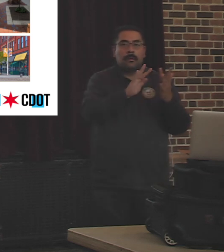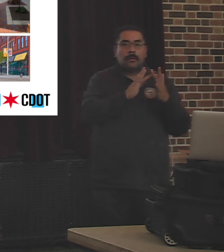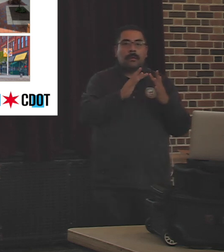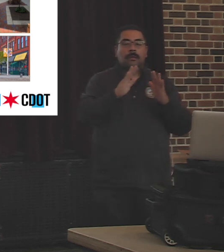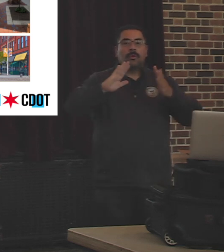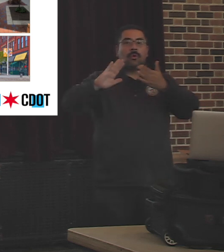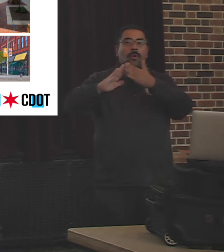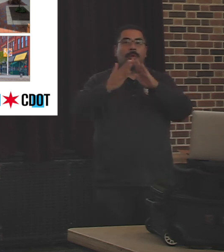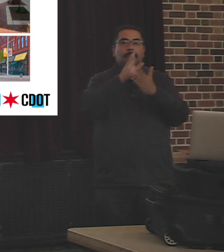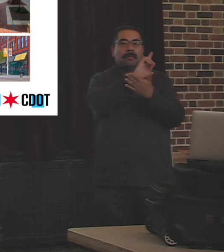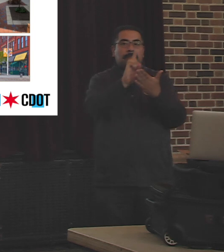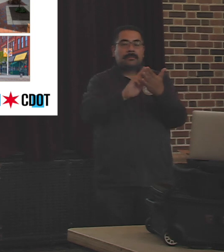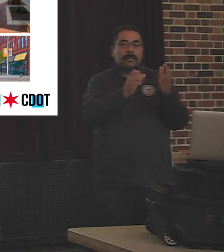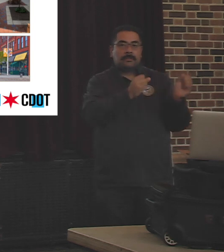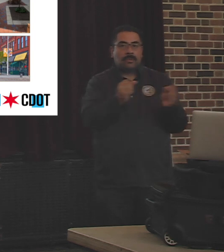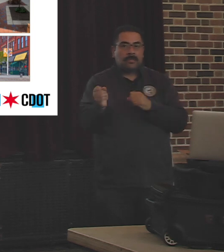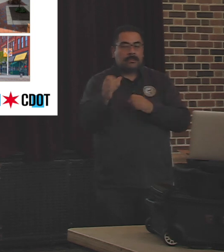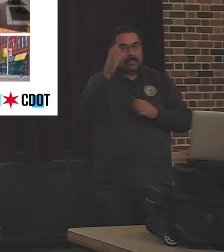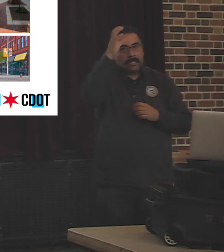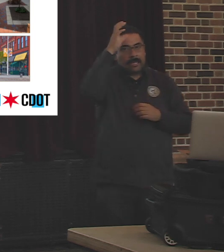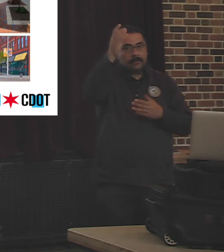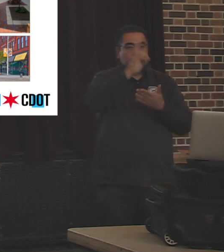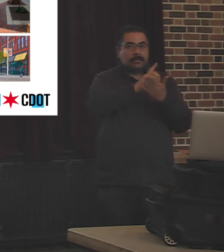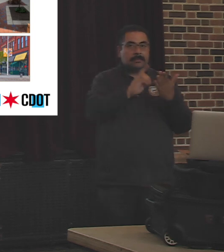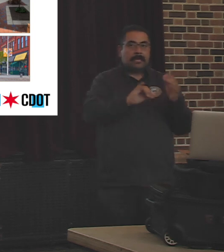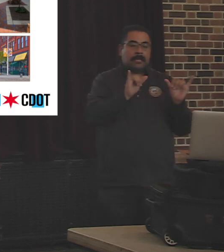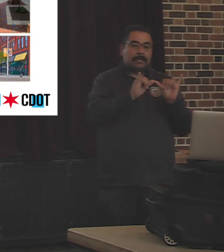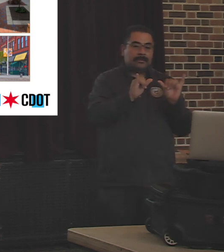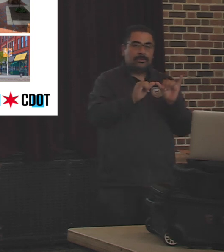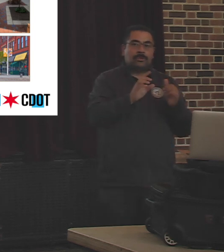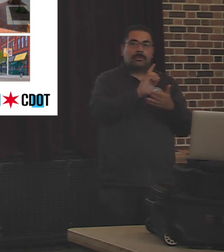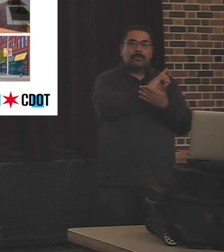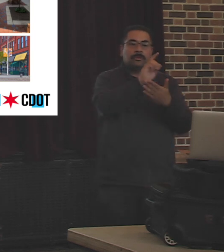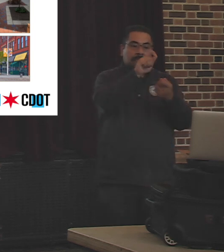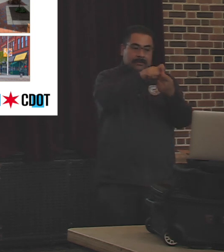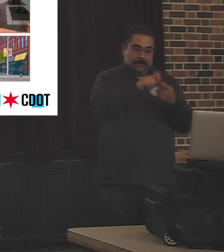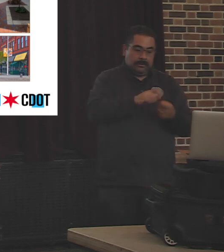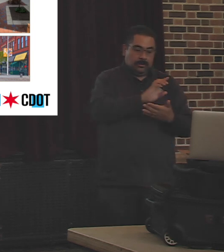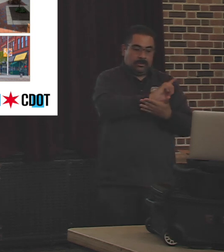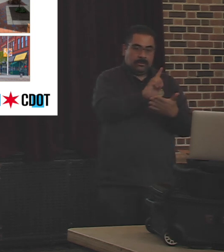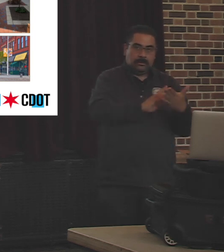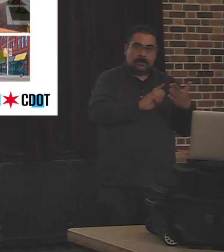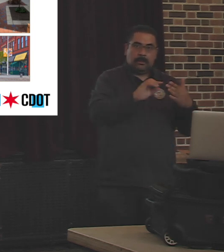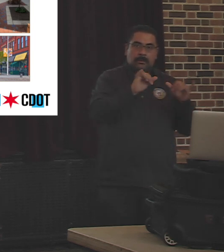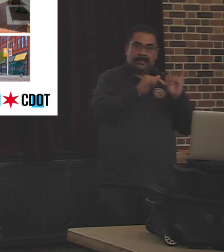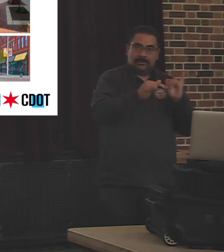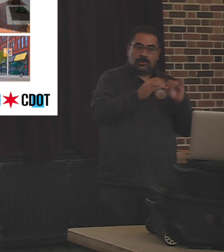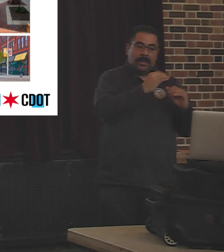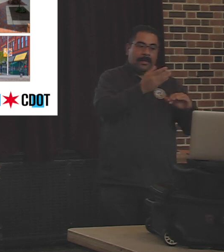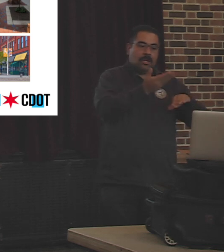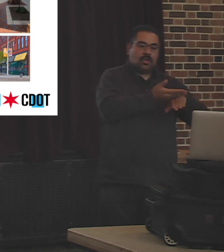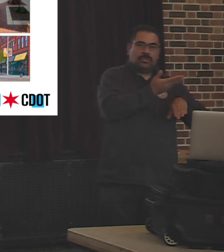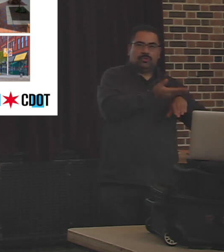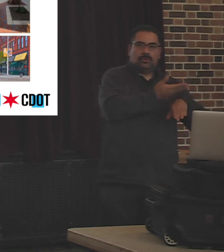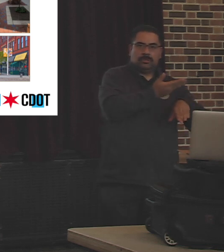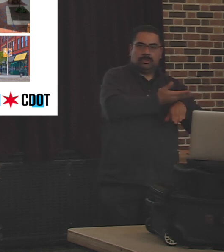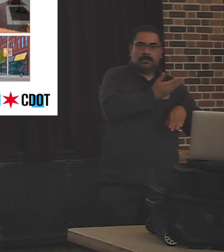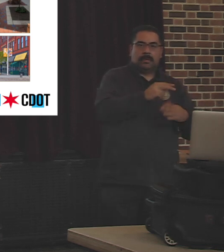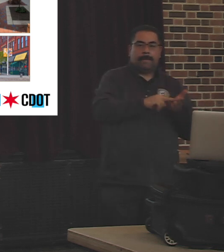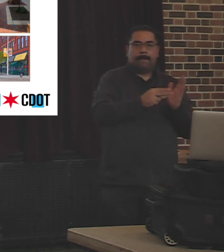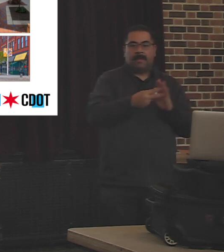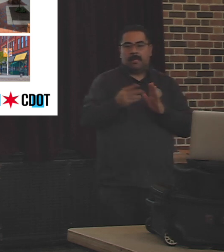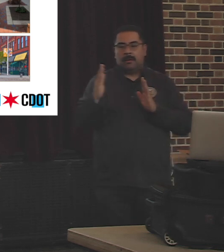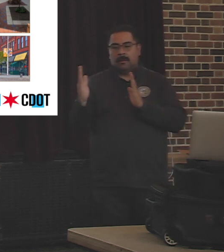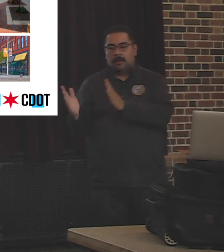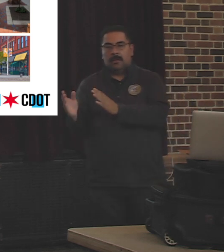design strategy, concept design engineering, detailed design engineering, and construction as part of this effort. So it goes from